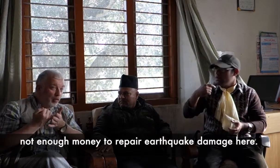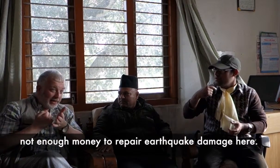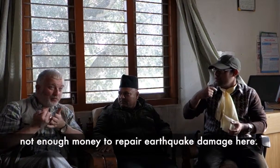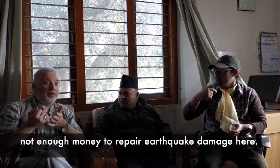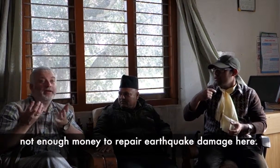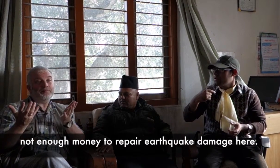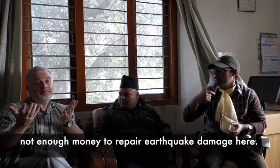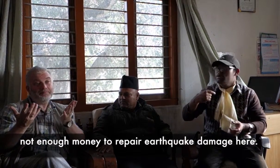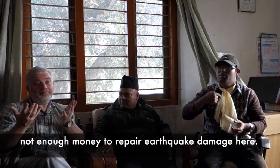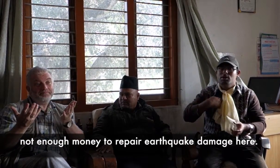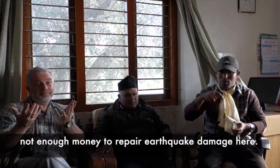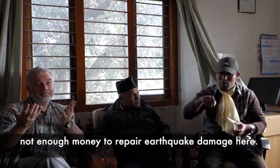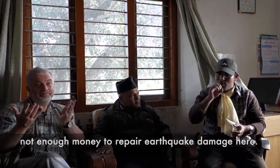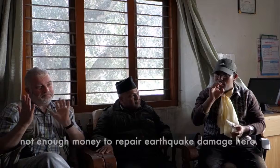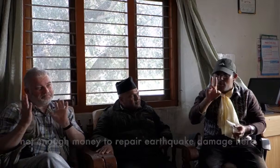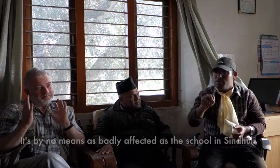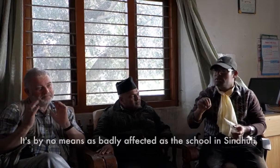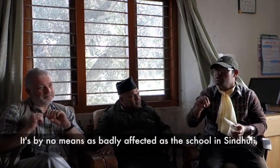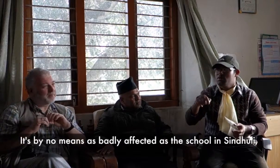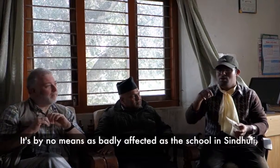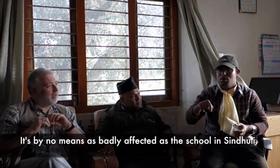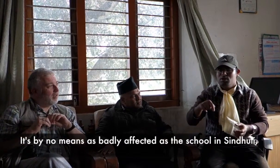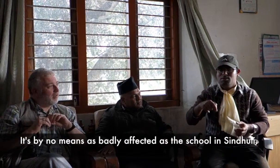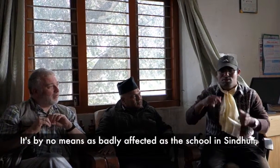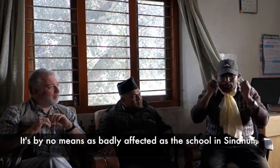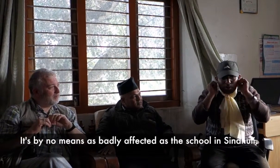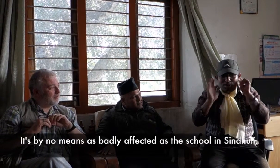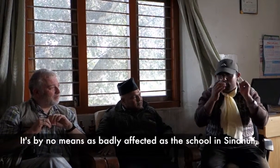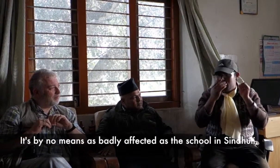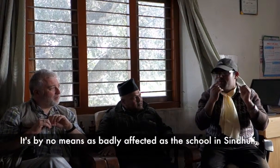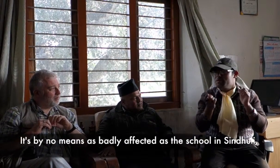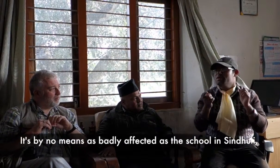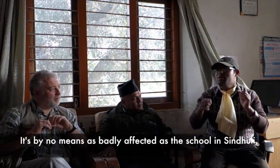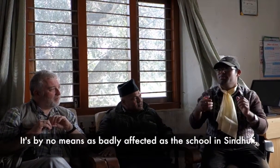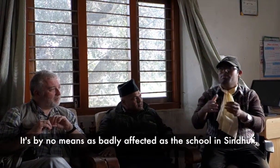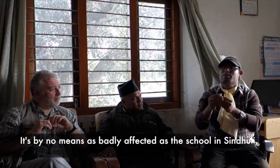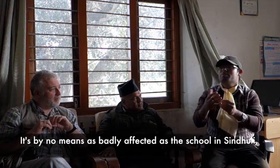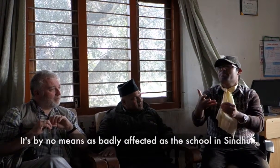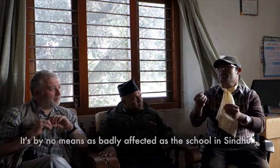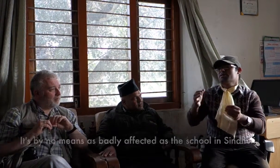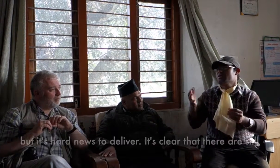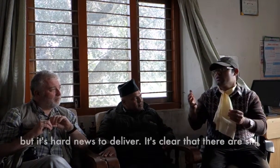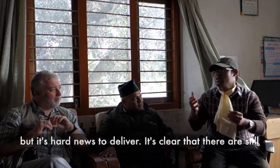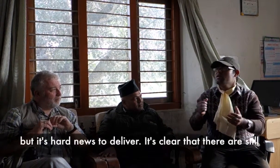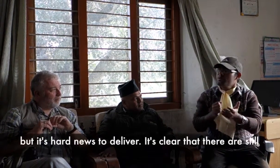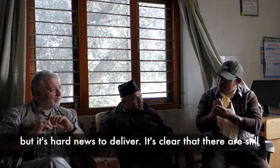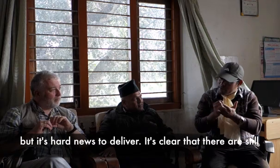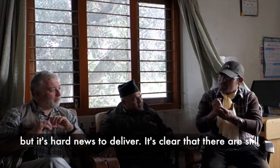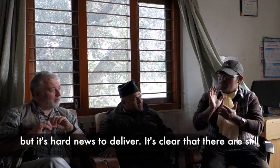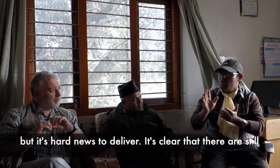repair earthquake damage here. It's by no means as badly affected as the school in Sinduli, but it's hard news to deliver.